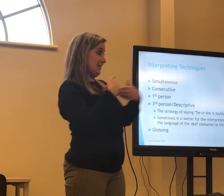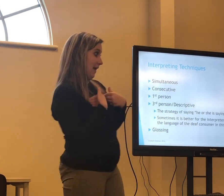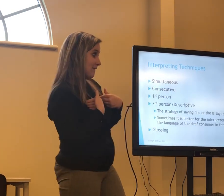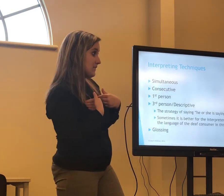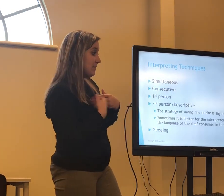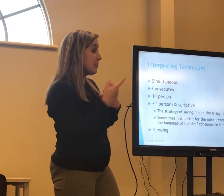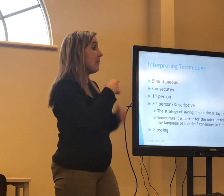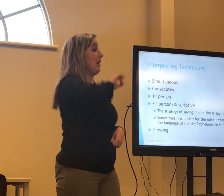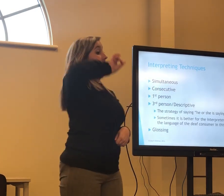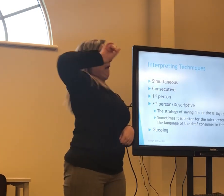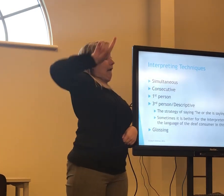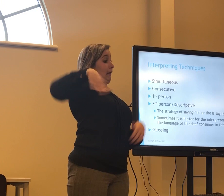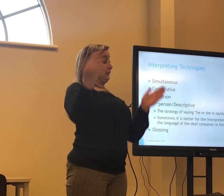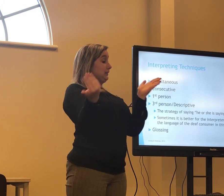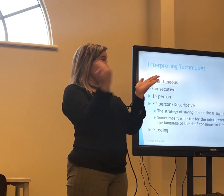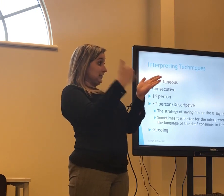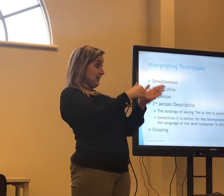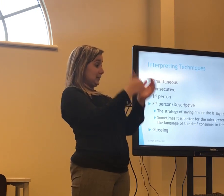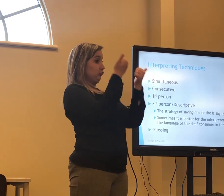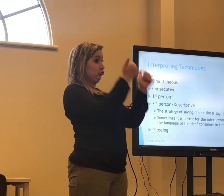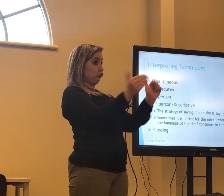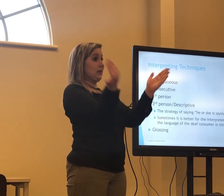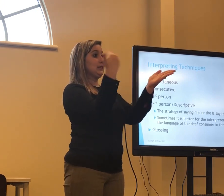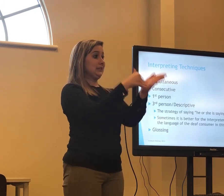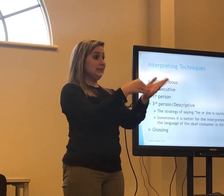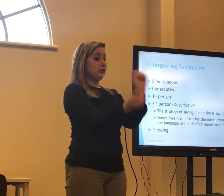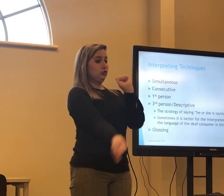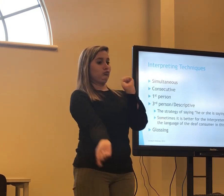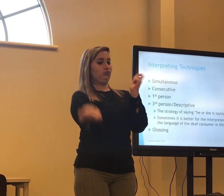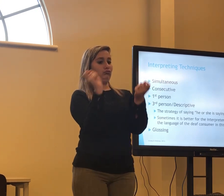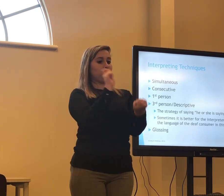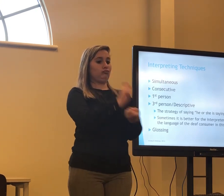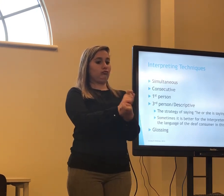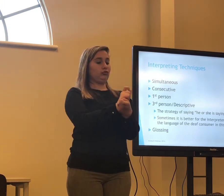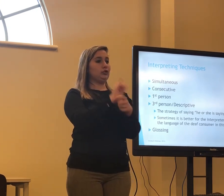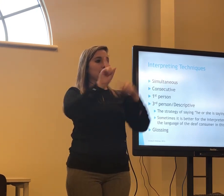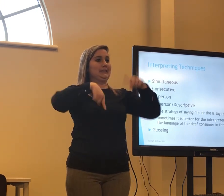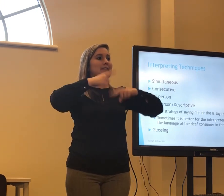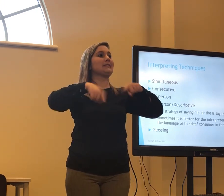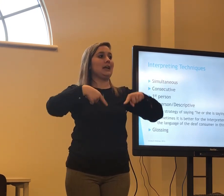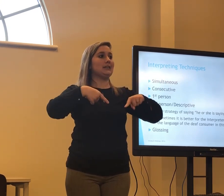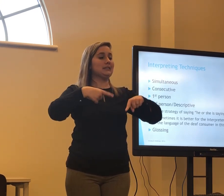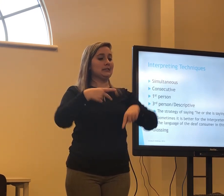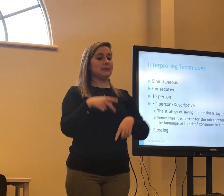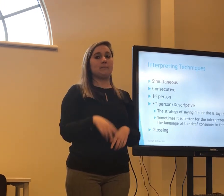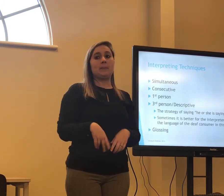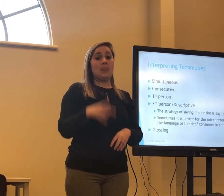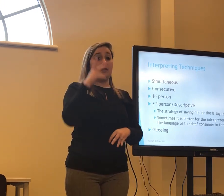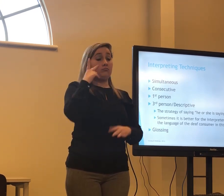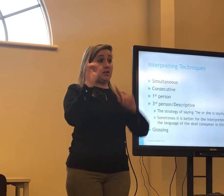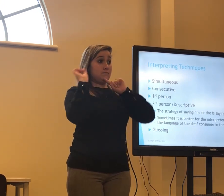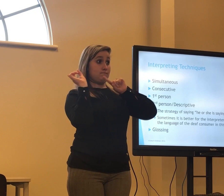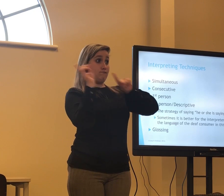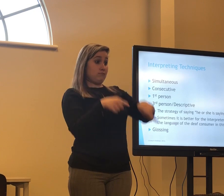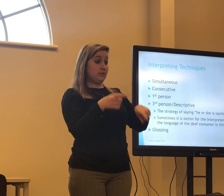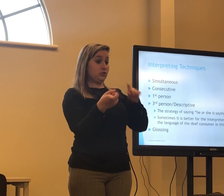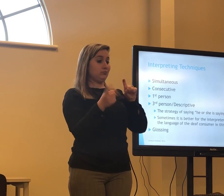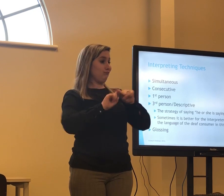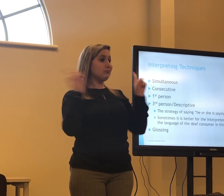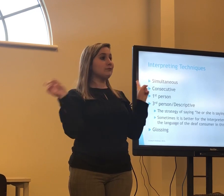ask again if that's okay, and this is how I'm gonna change it, and then see if their answer changes. But communicate with the